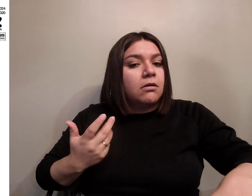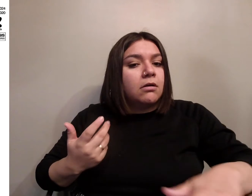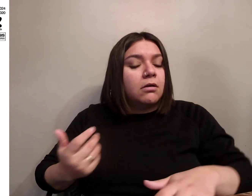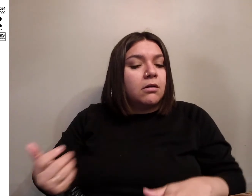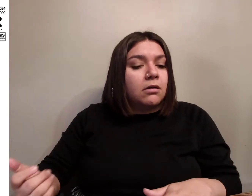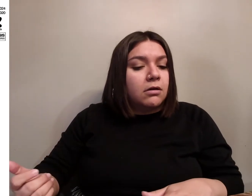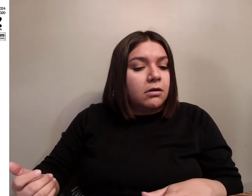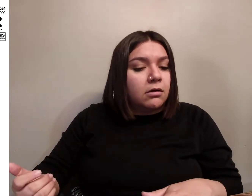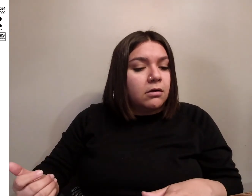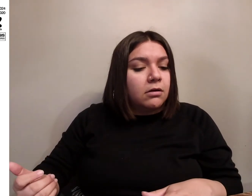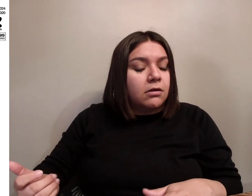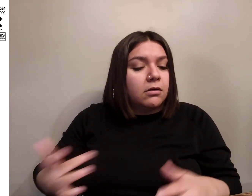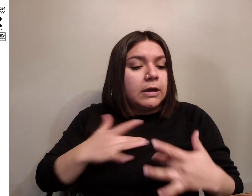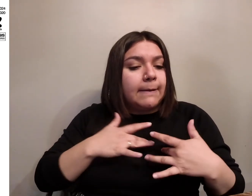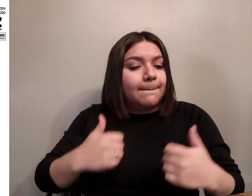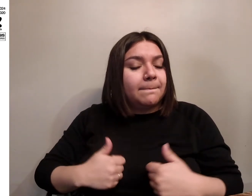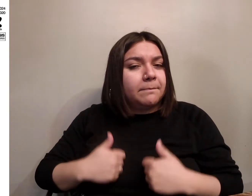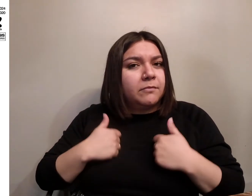Europeans live